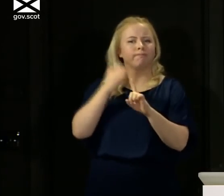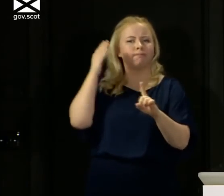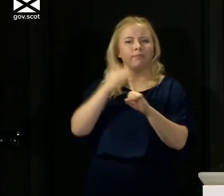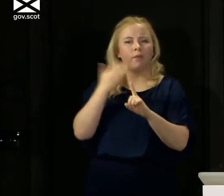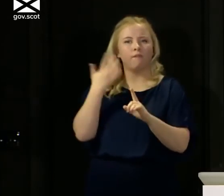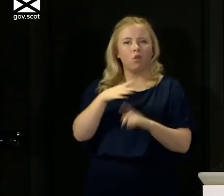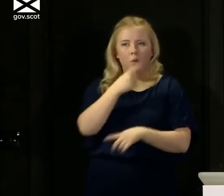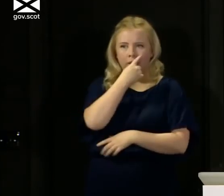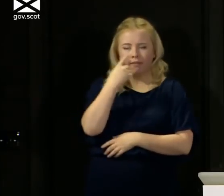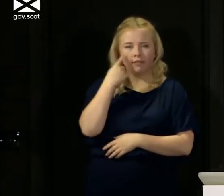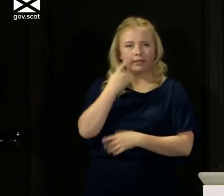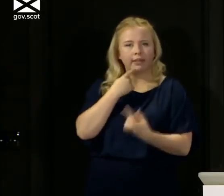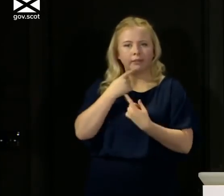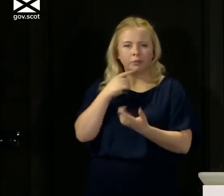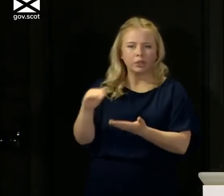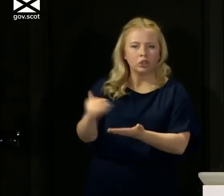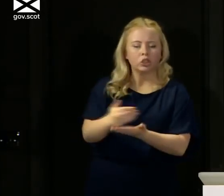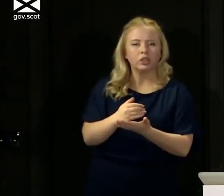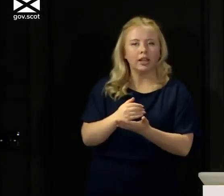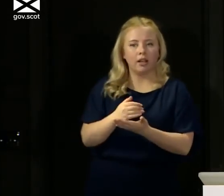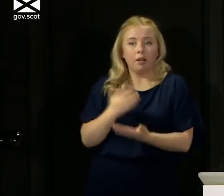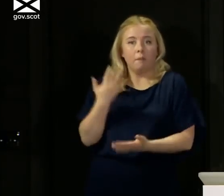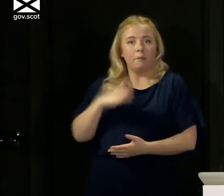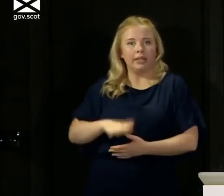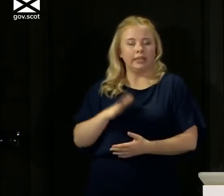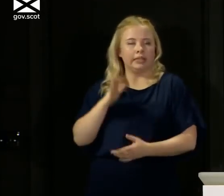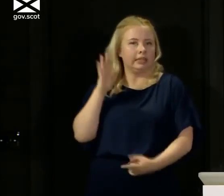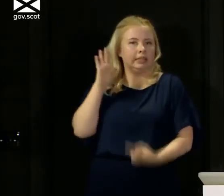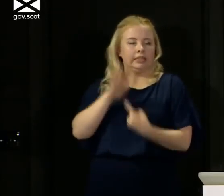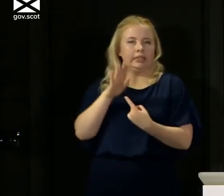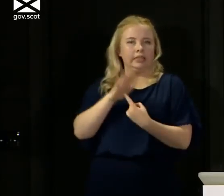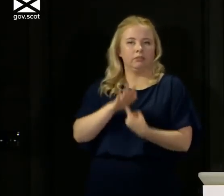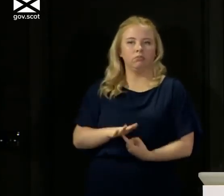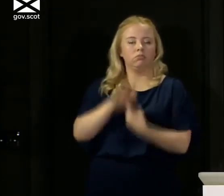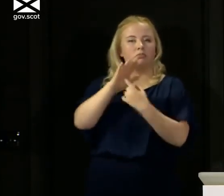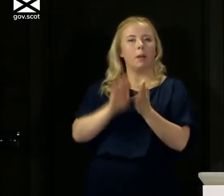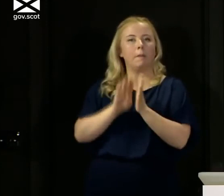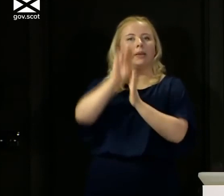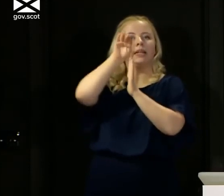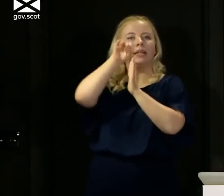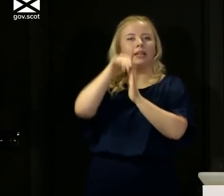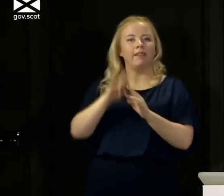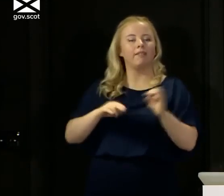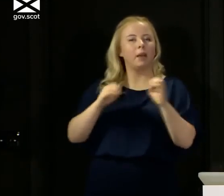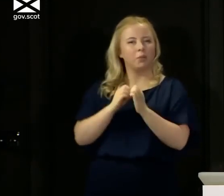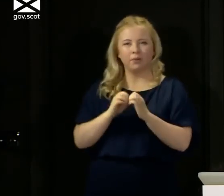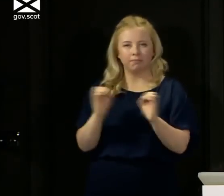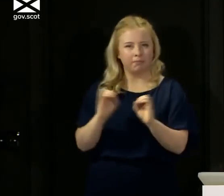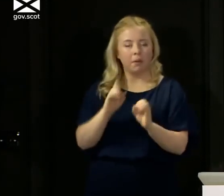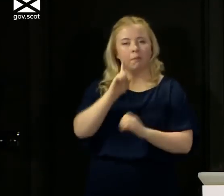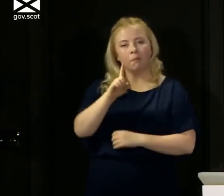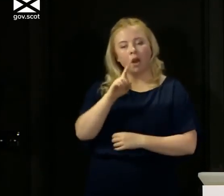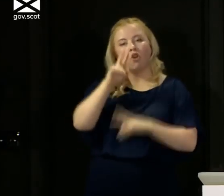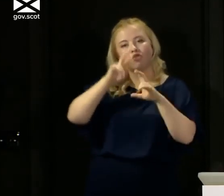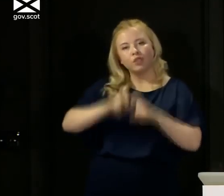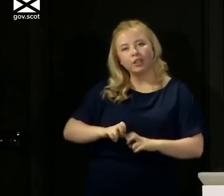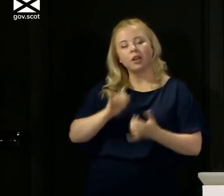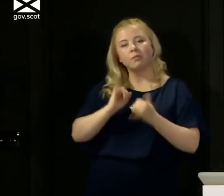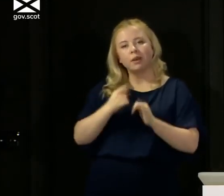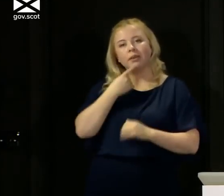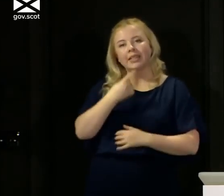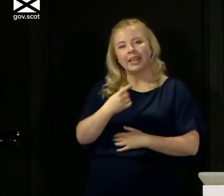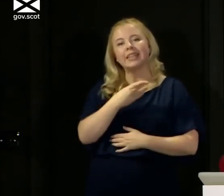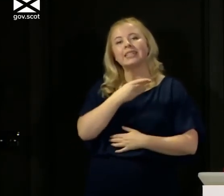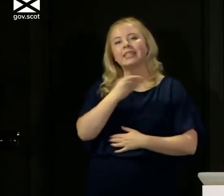was a significant issue in February, although, as Gregor says, this research tells us there may have been some cases in the